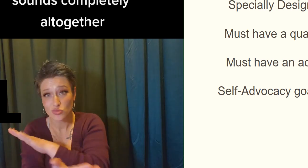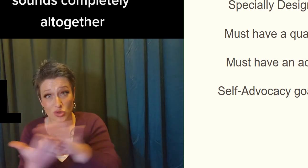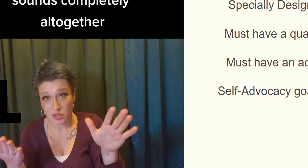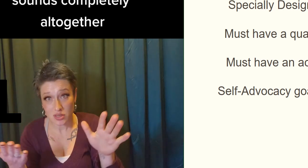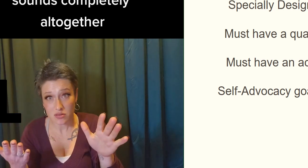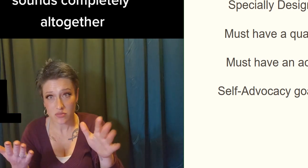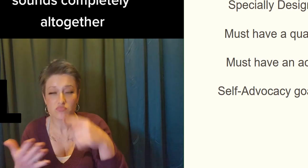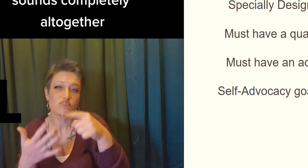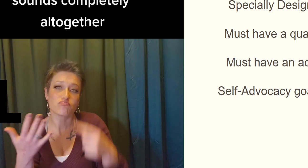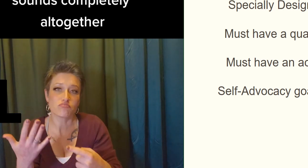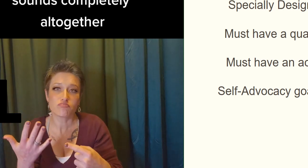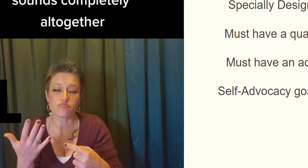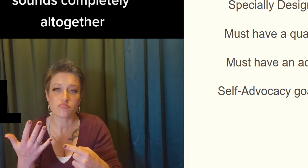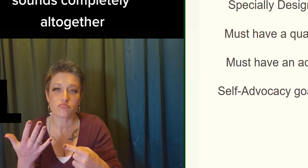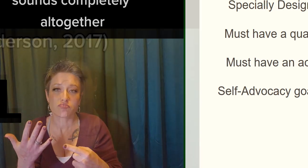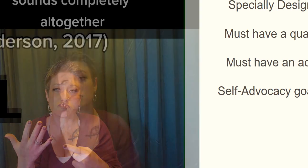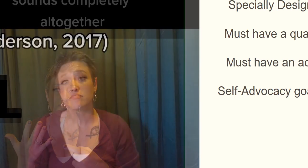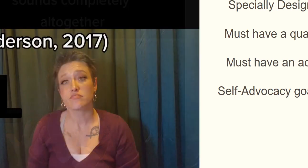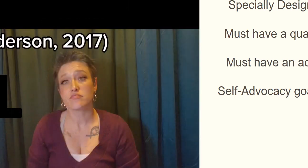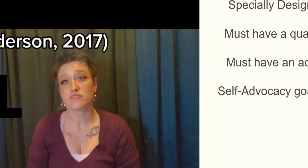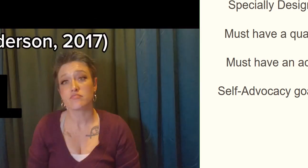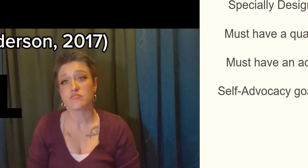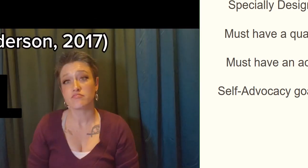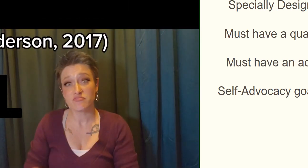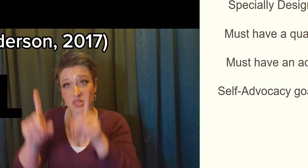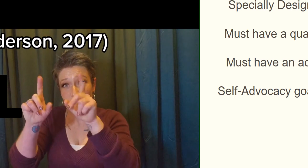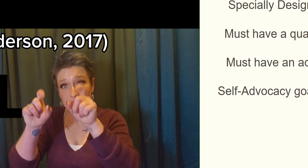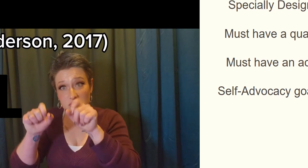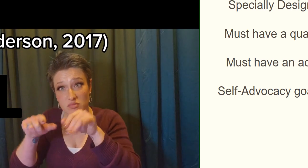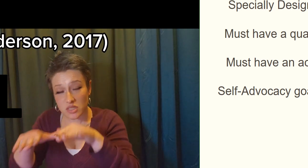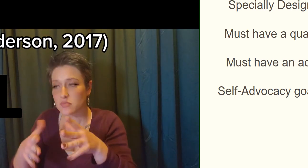missing some sounds completely and altogether.